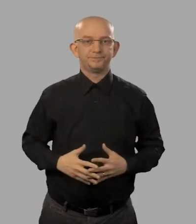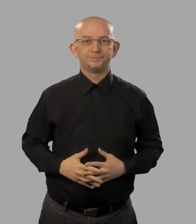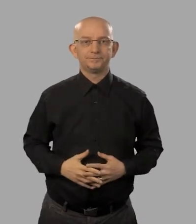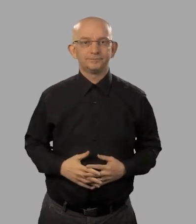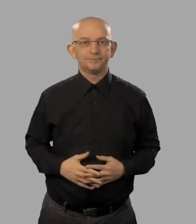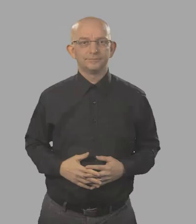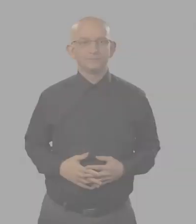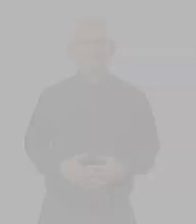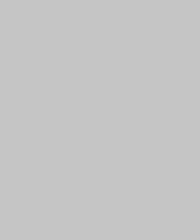15.